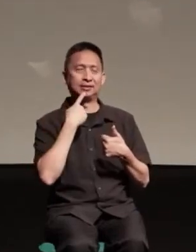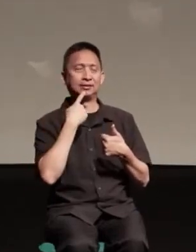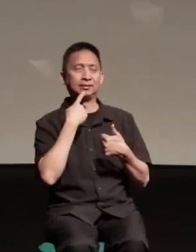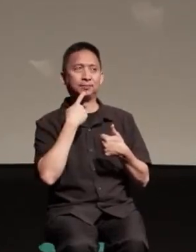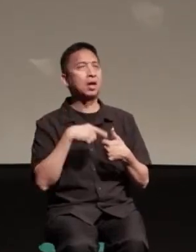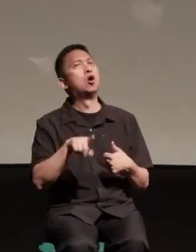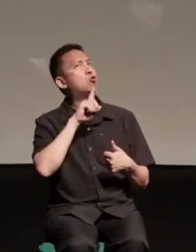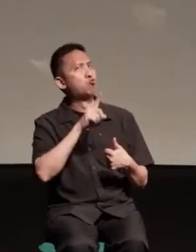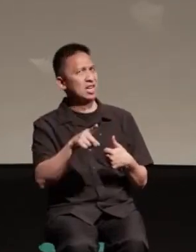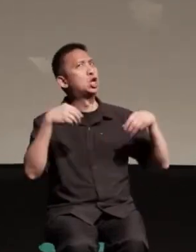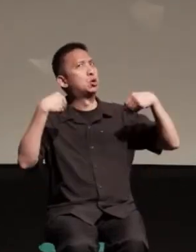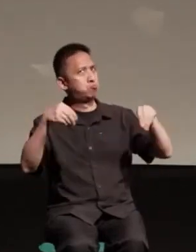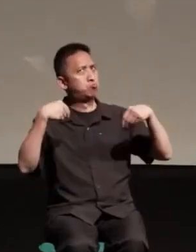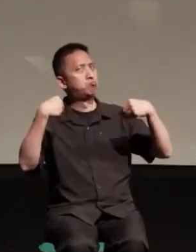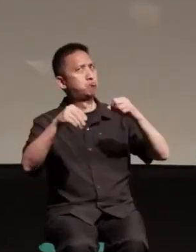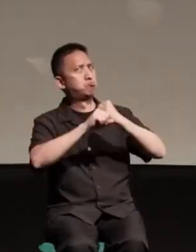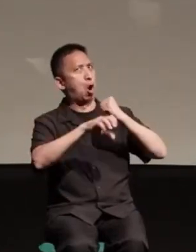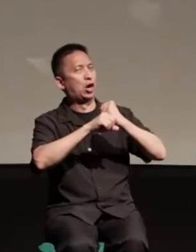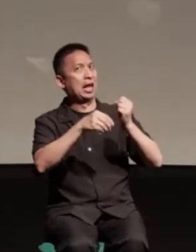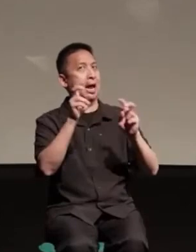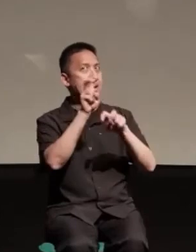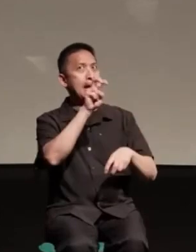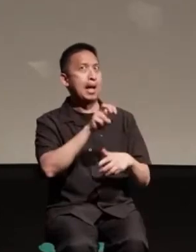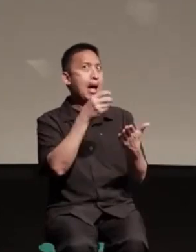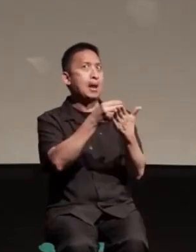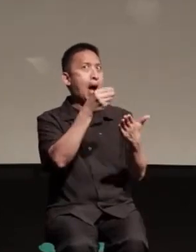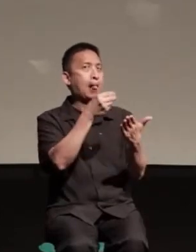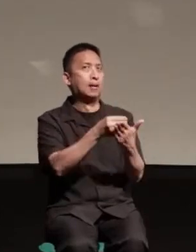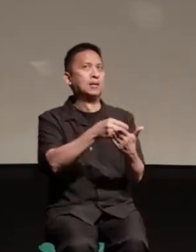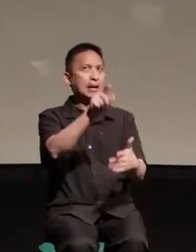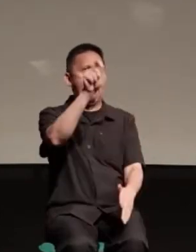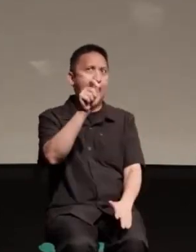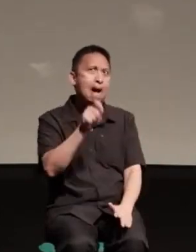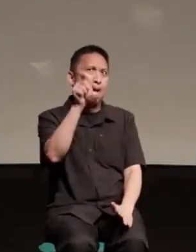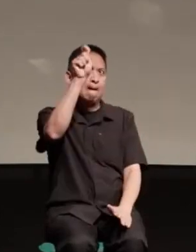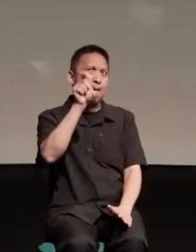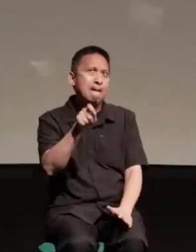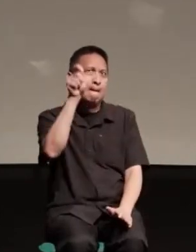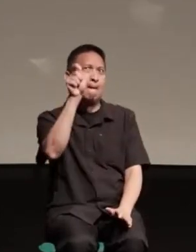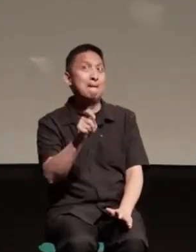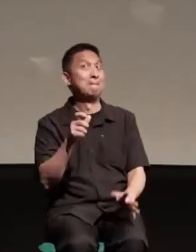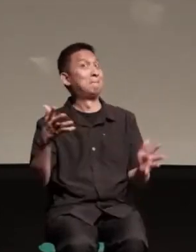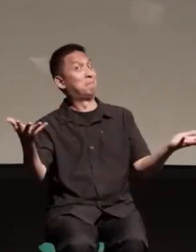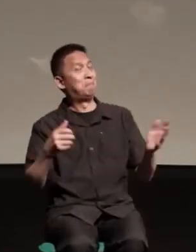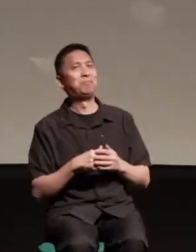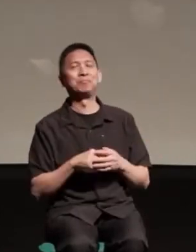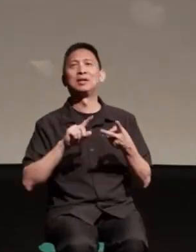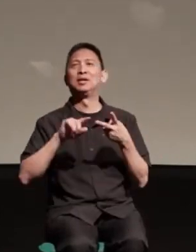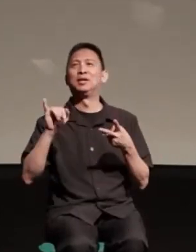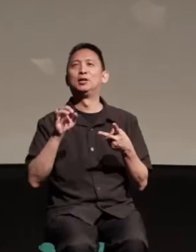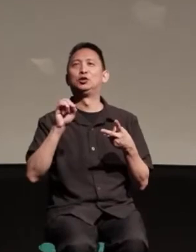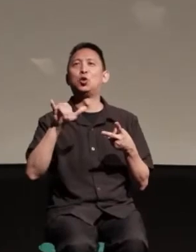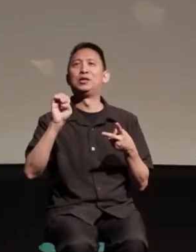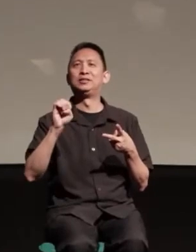real marketing dollars, exclamation point. Joyce Hart again, I want